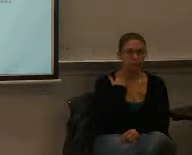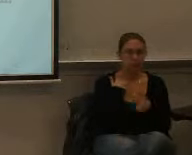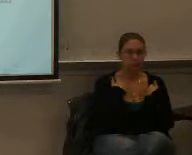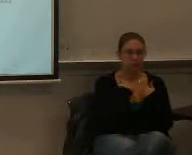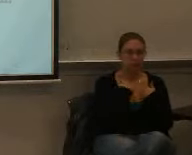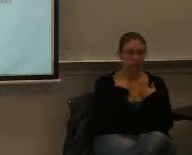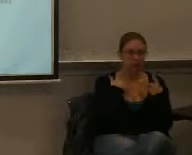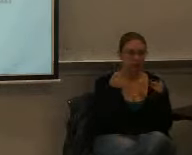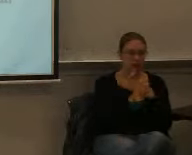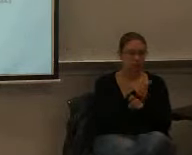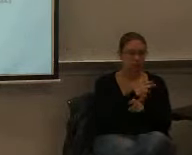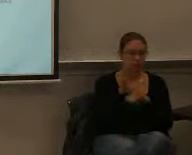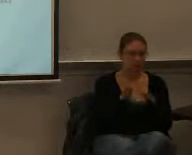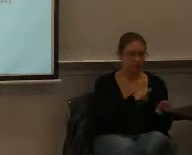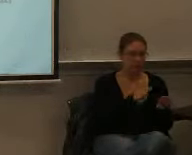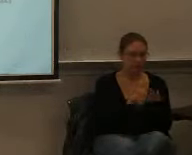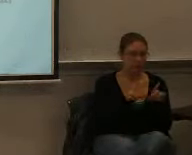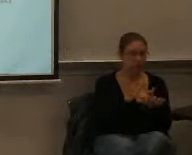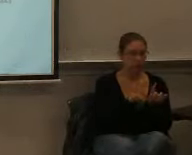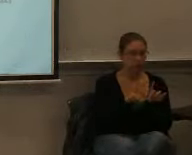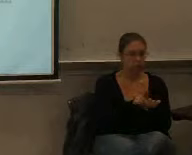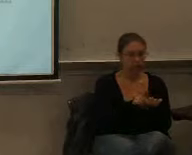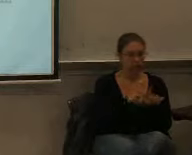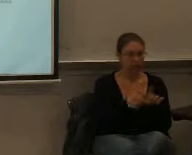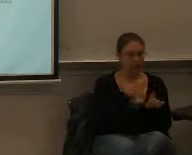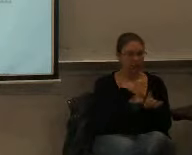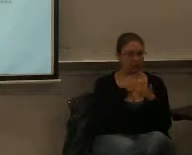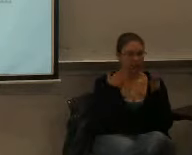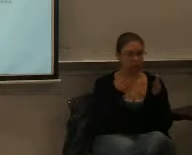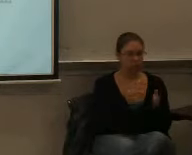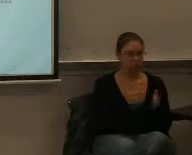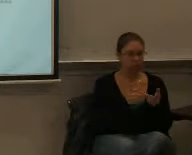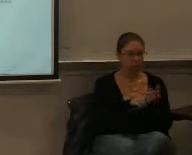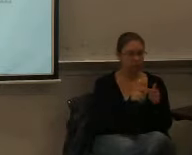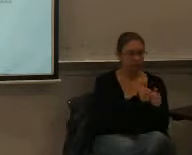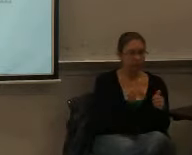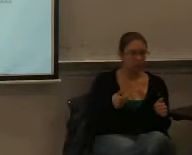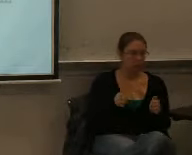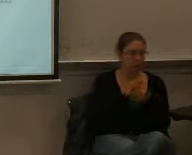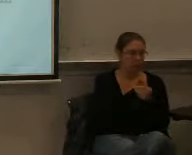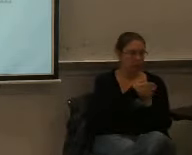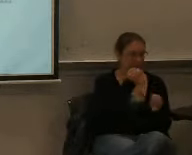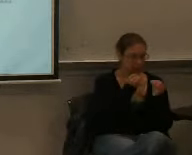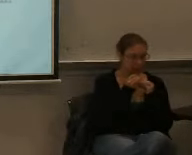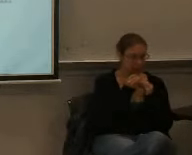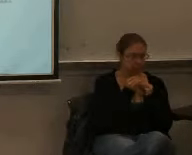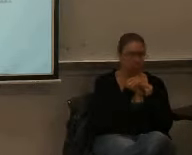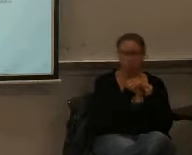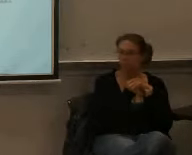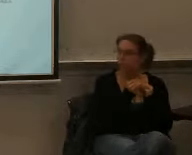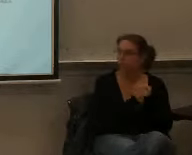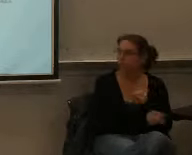animals that have complex behaviors also then have ways to avoid being eaten.